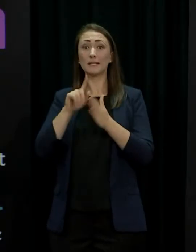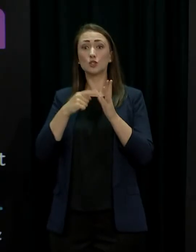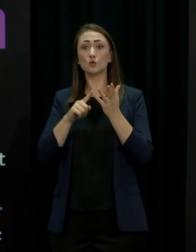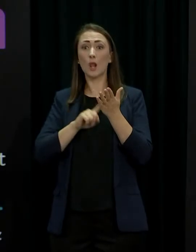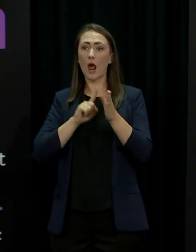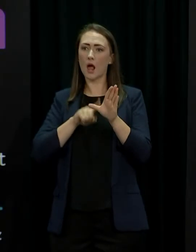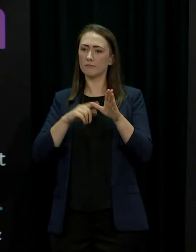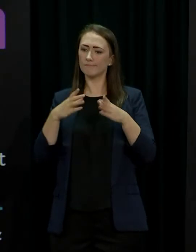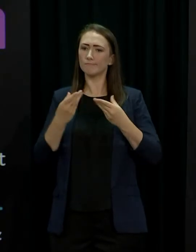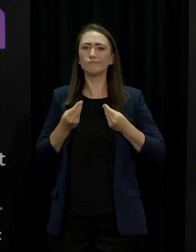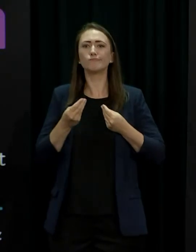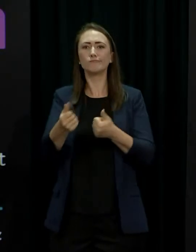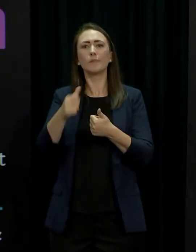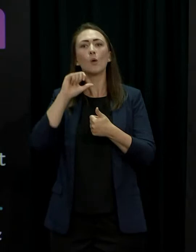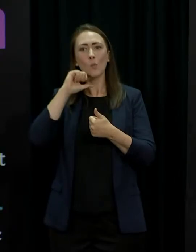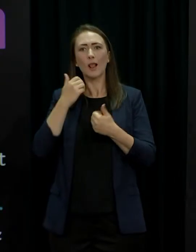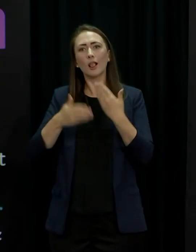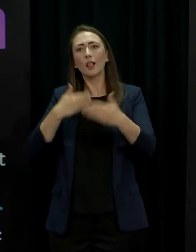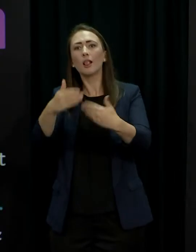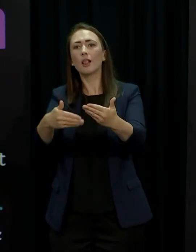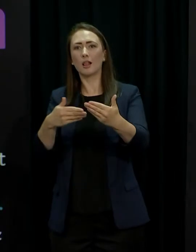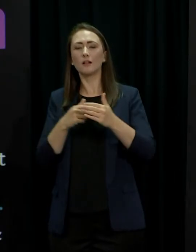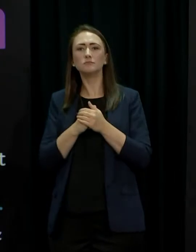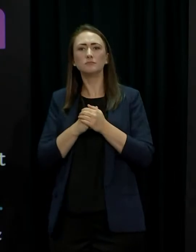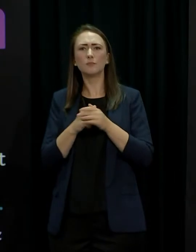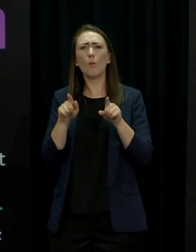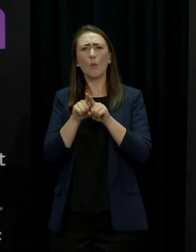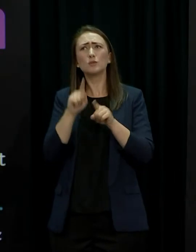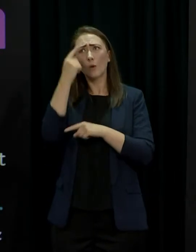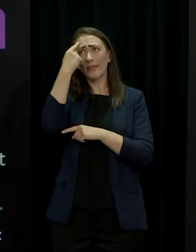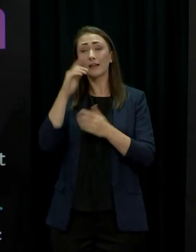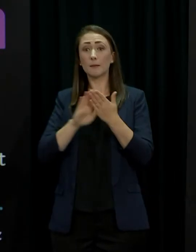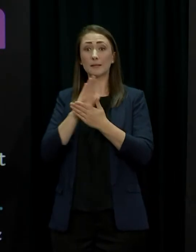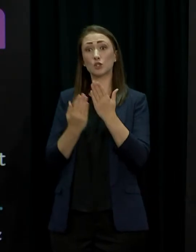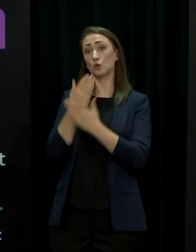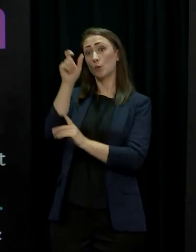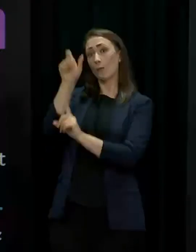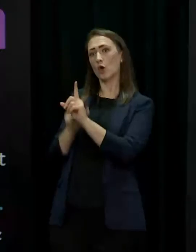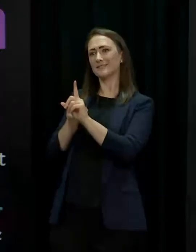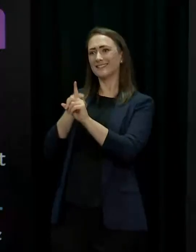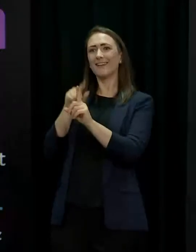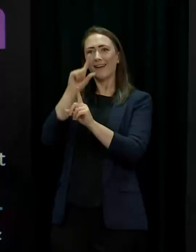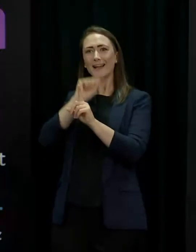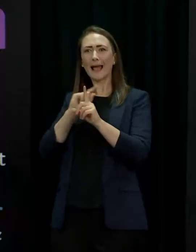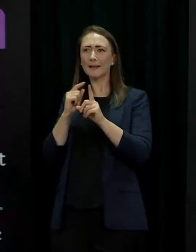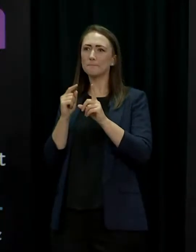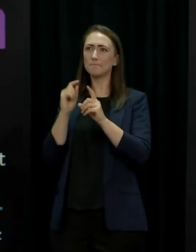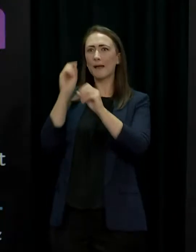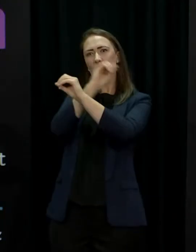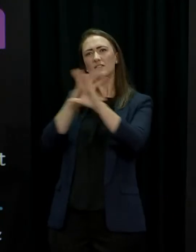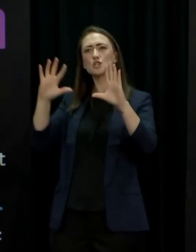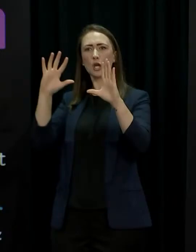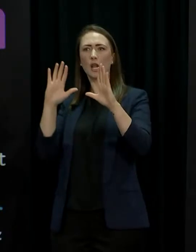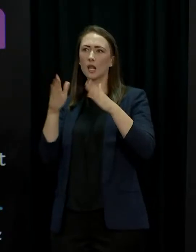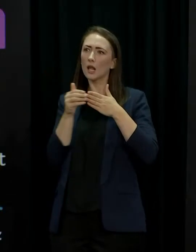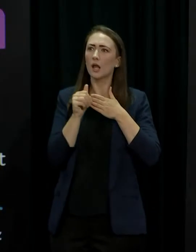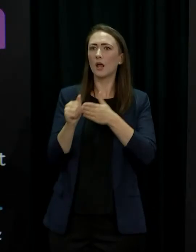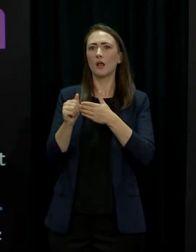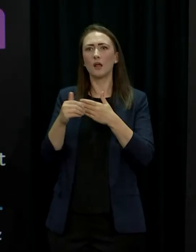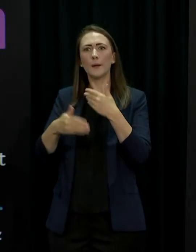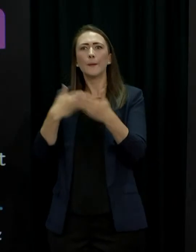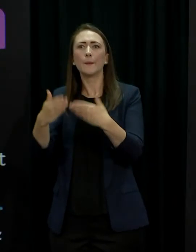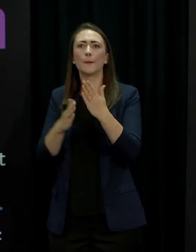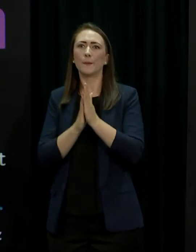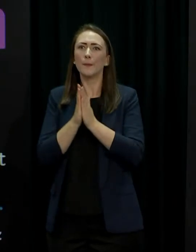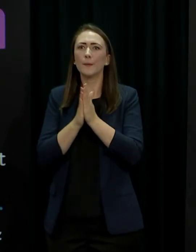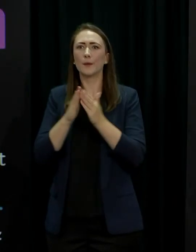really create the vision and drive that new role within the Ministry of Health. And I know there are many capable people in the New Zealand health system